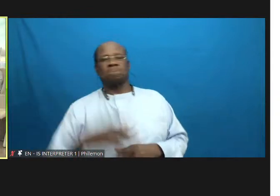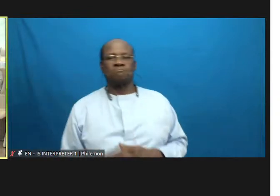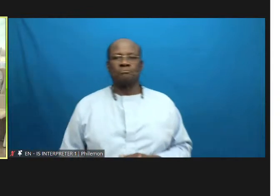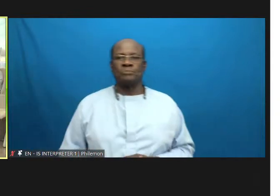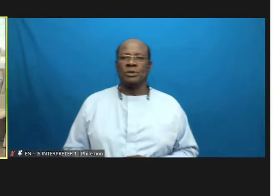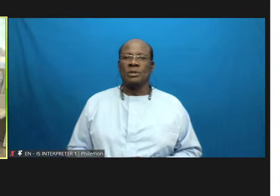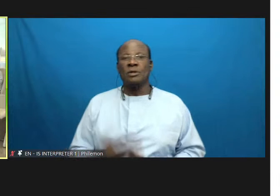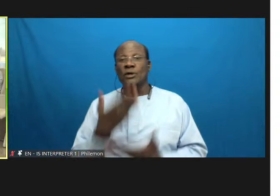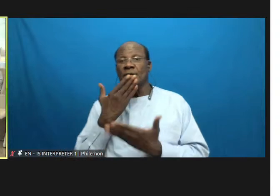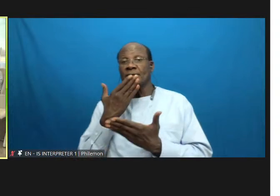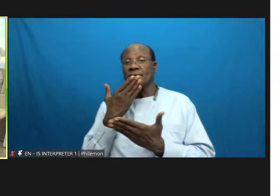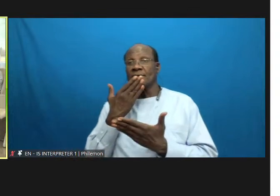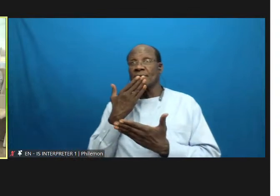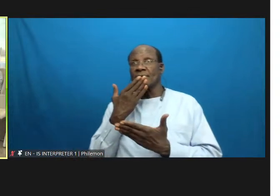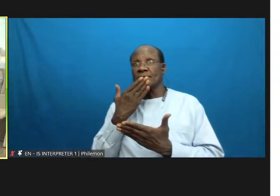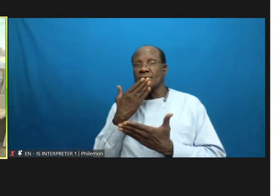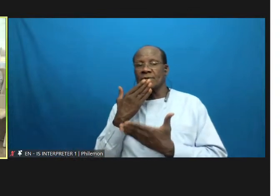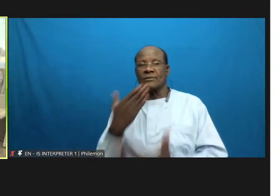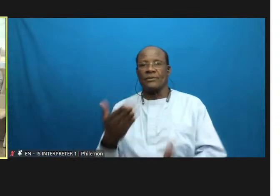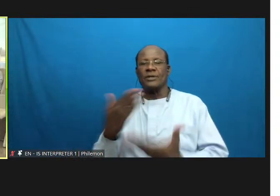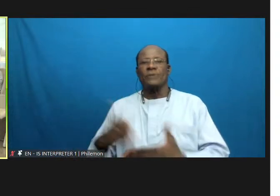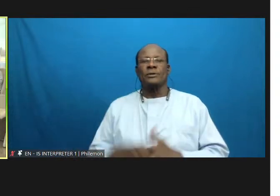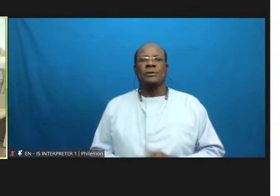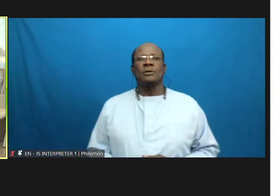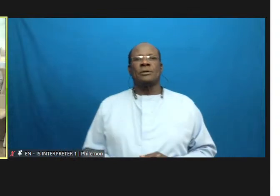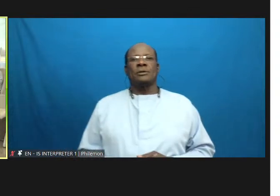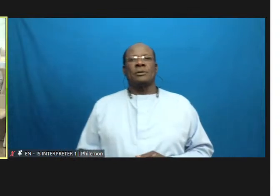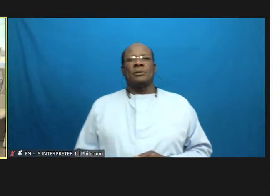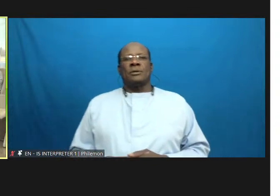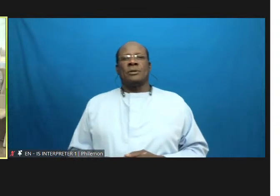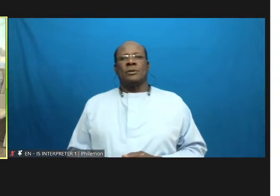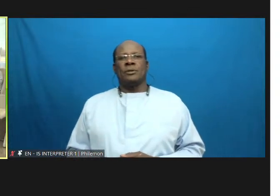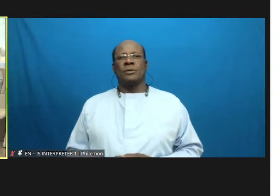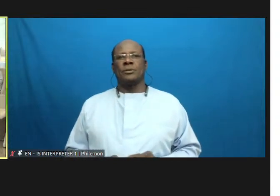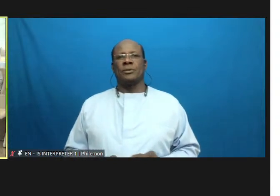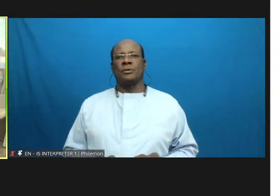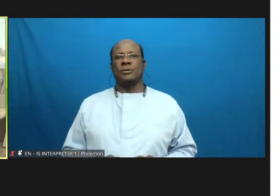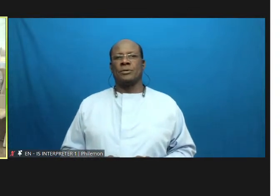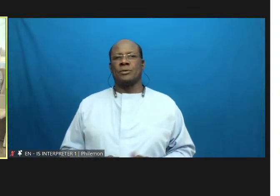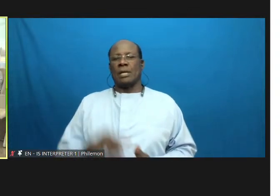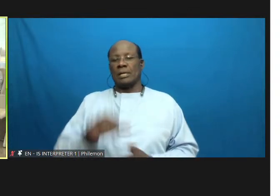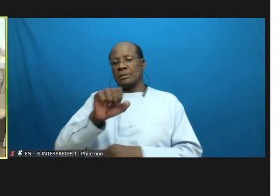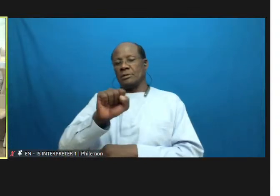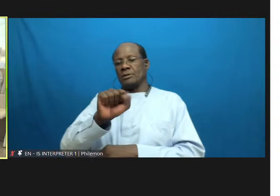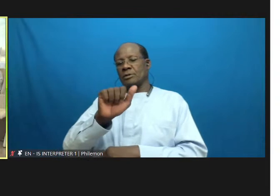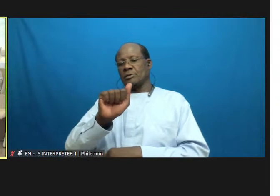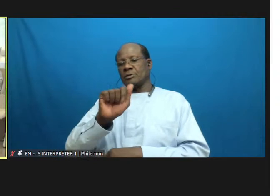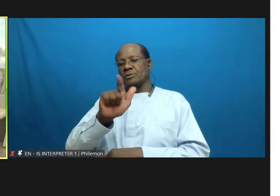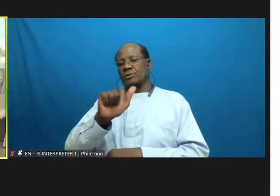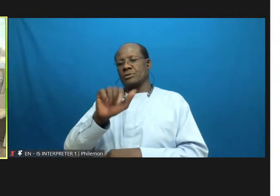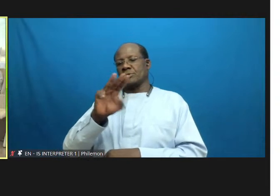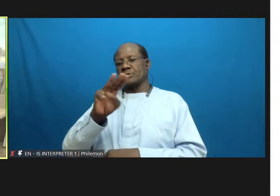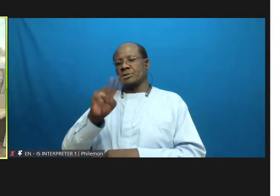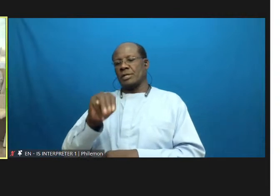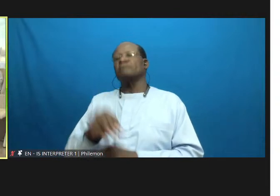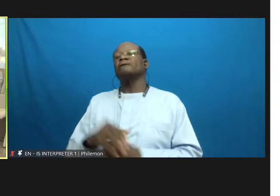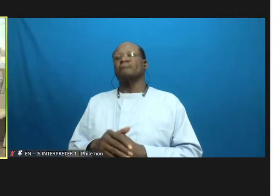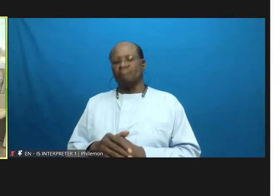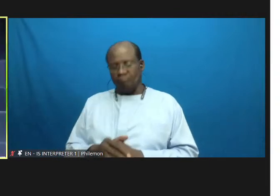very much. My name is Umar Saleh Anka from Nigeria and a member of Access Energy Coalition.